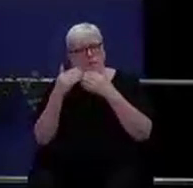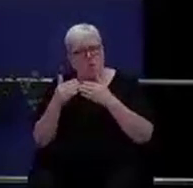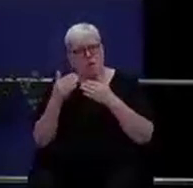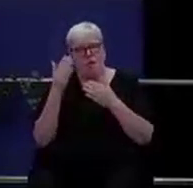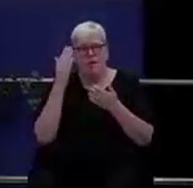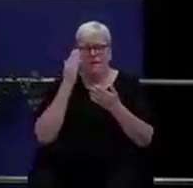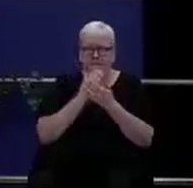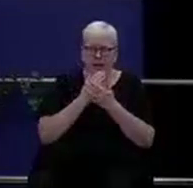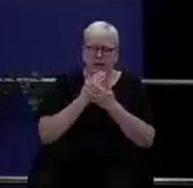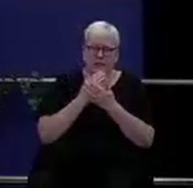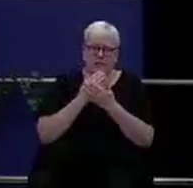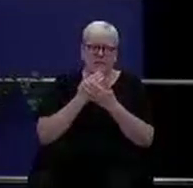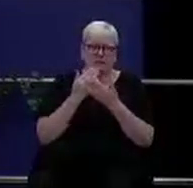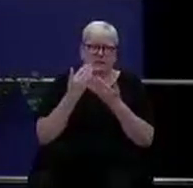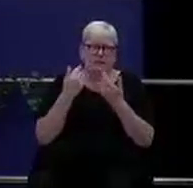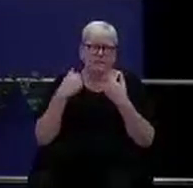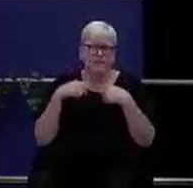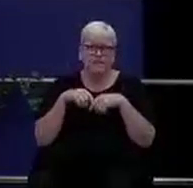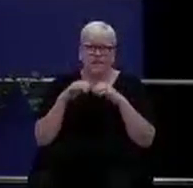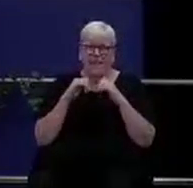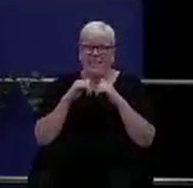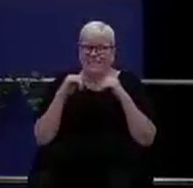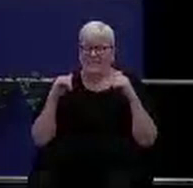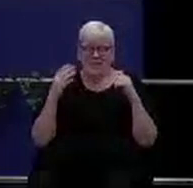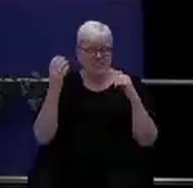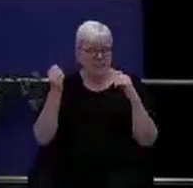is a divide, and